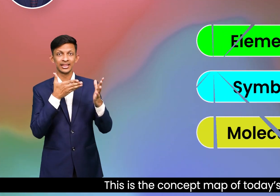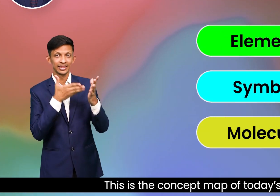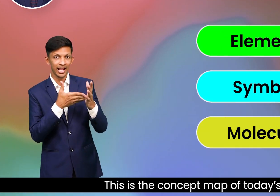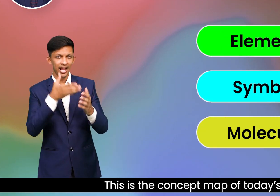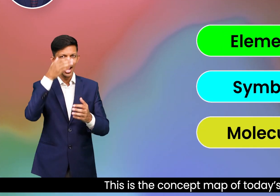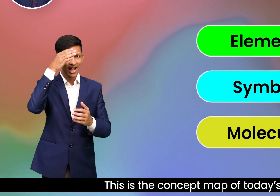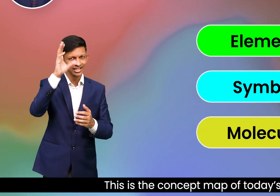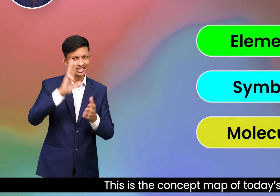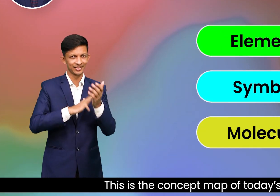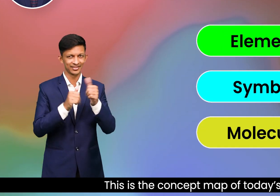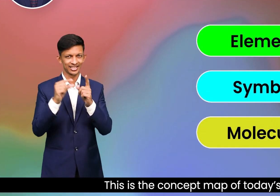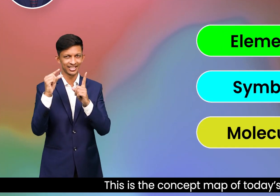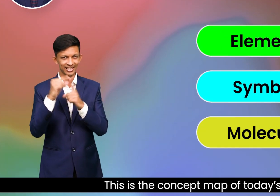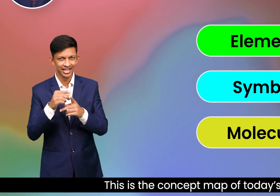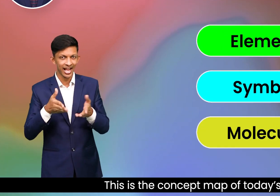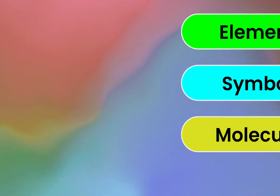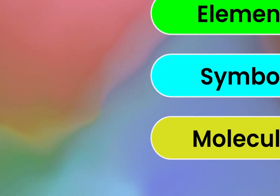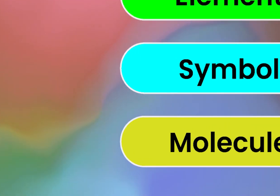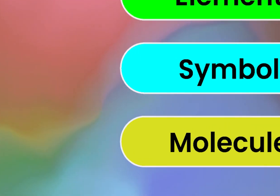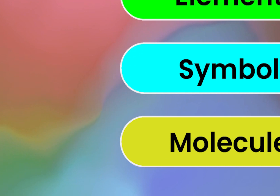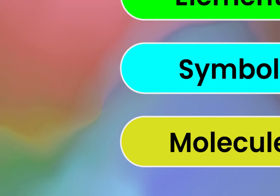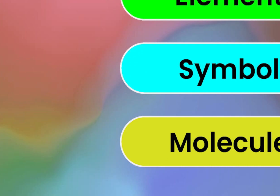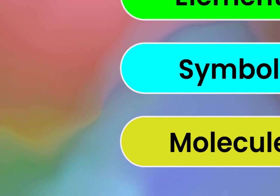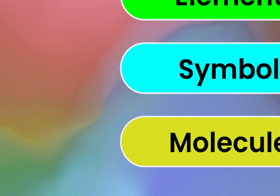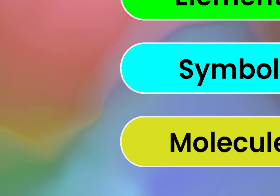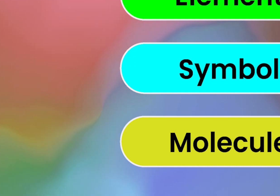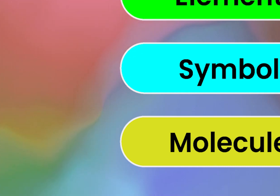This is the concept map of today's lesson.